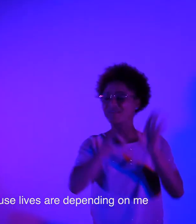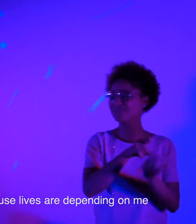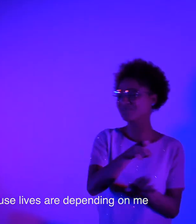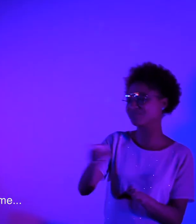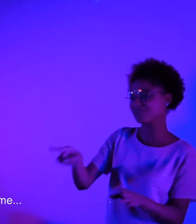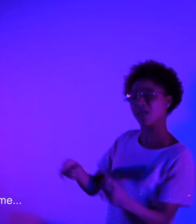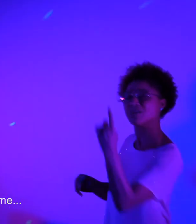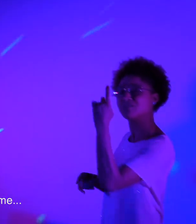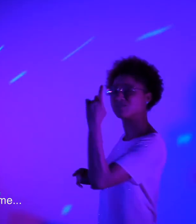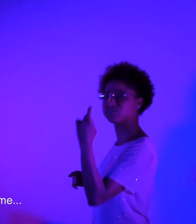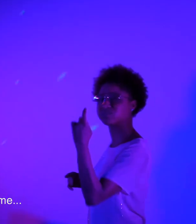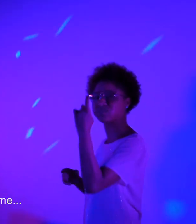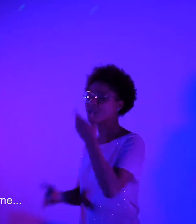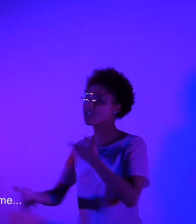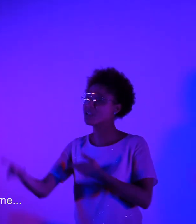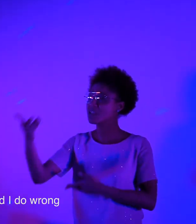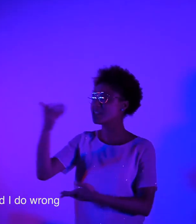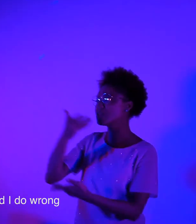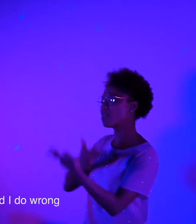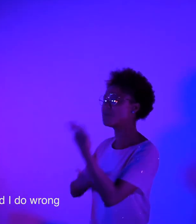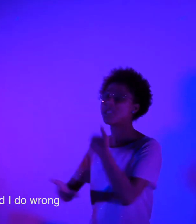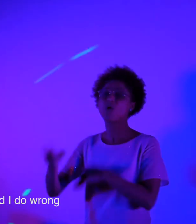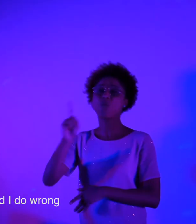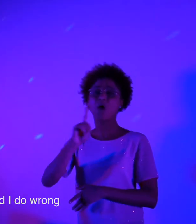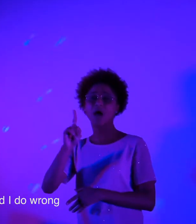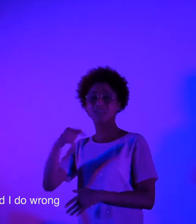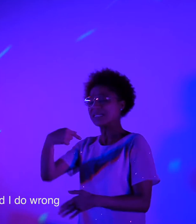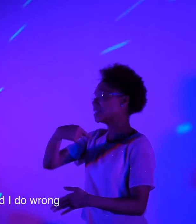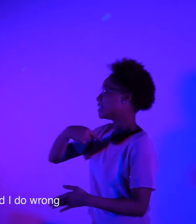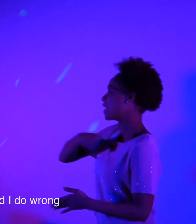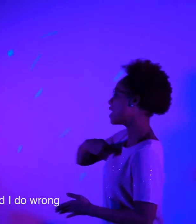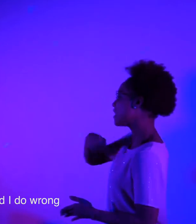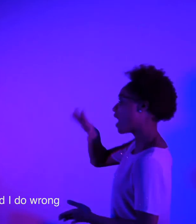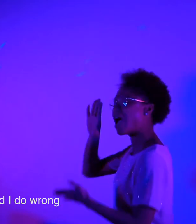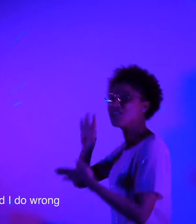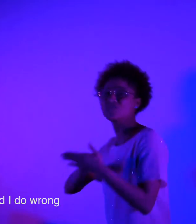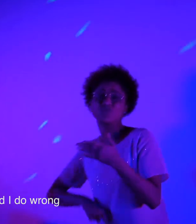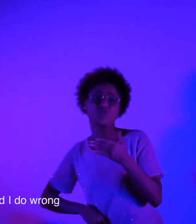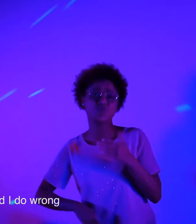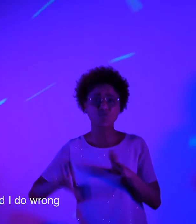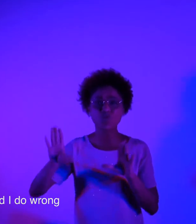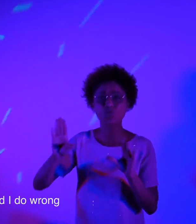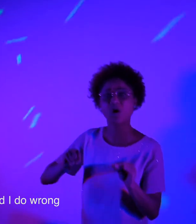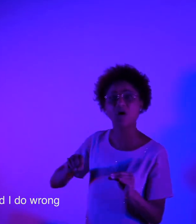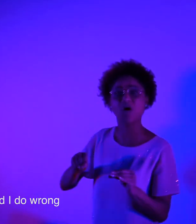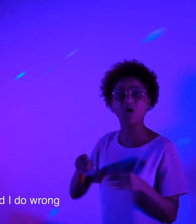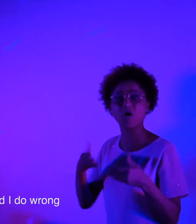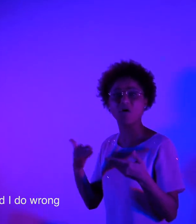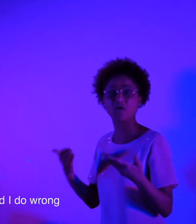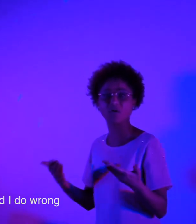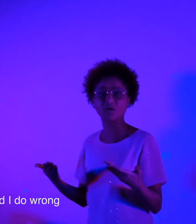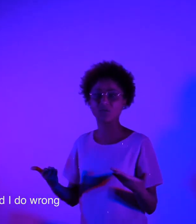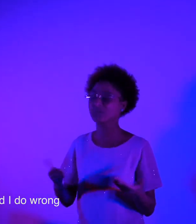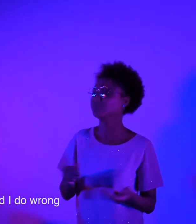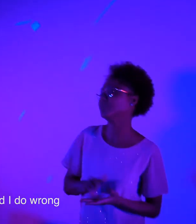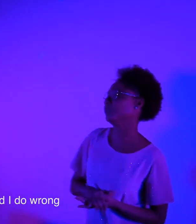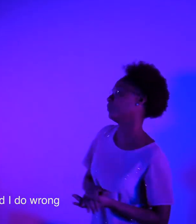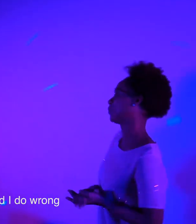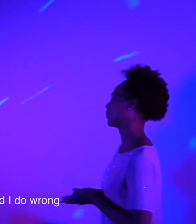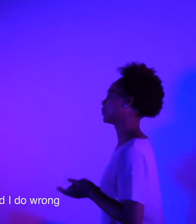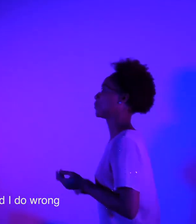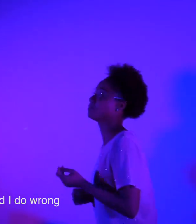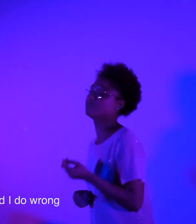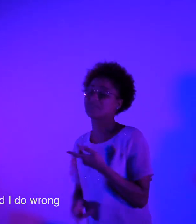me. So tell me what did I do wrong?